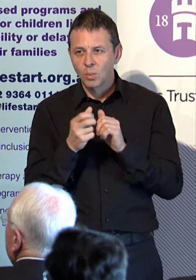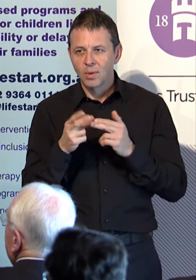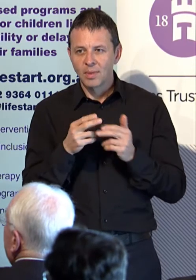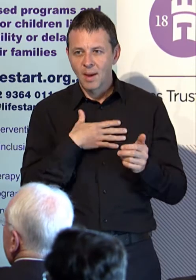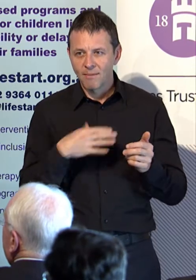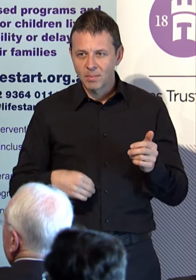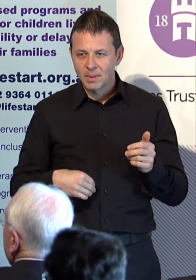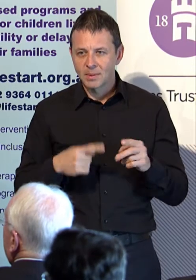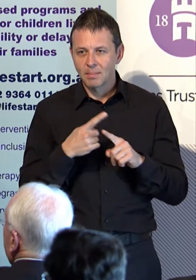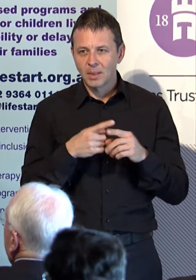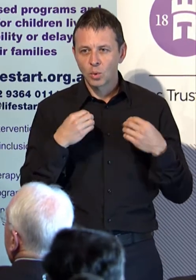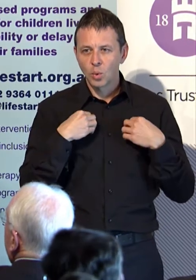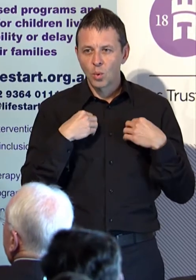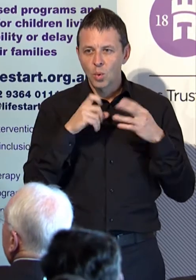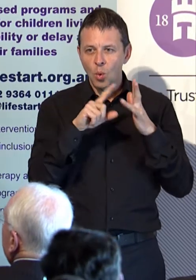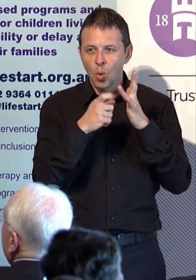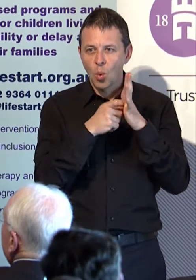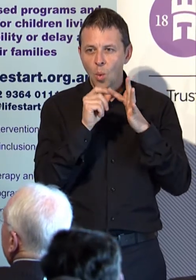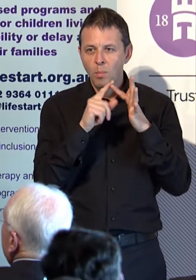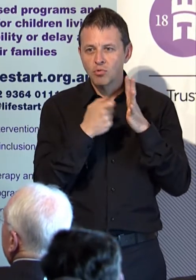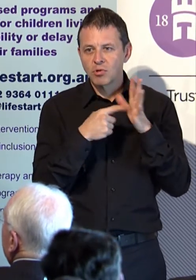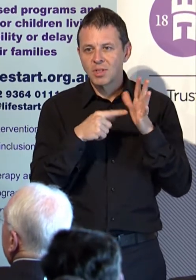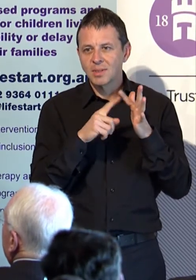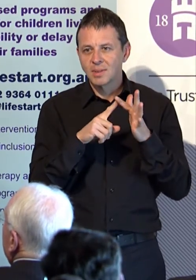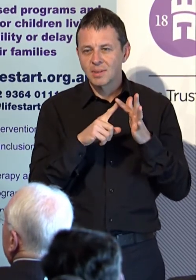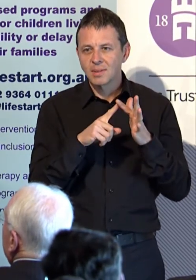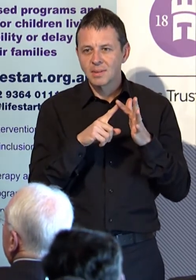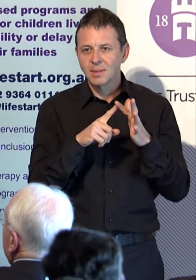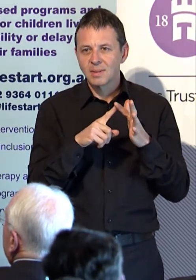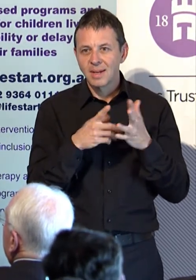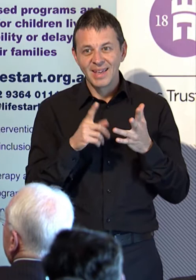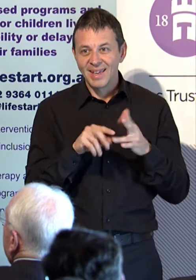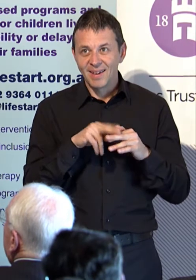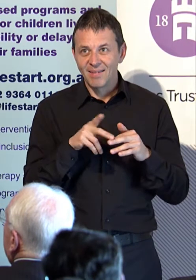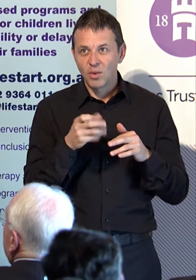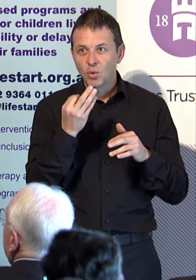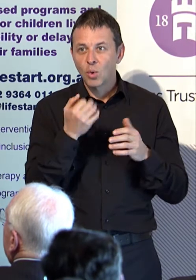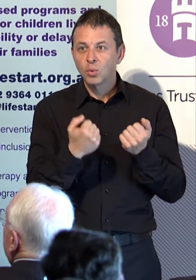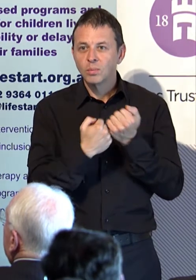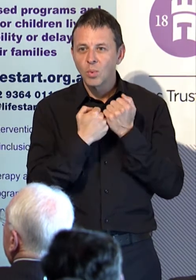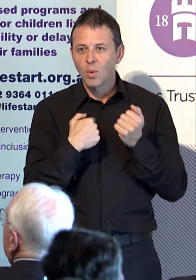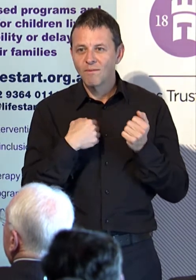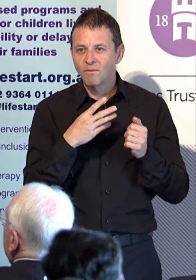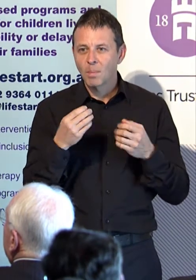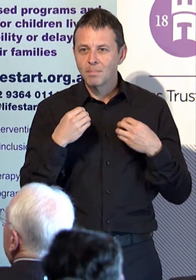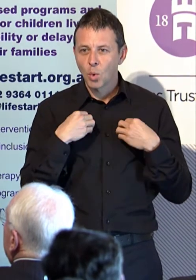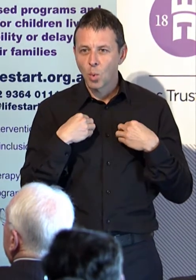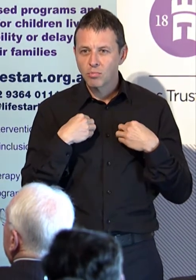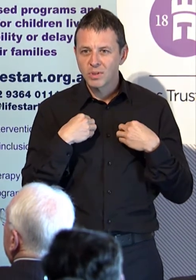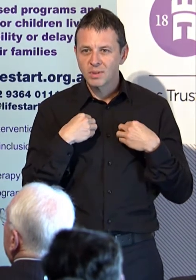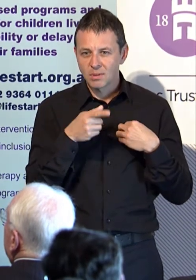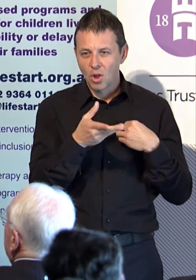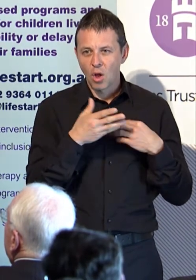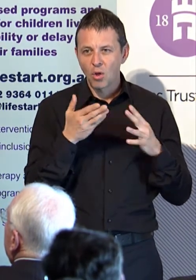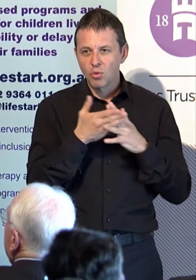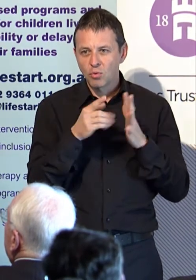corporate sector. We couldn't have done this project. We wouldn't be sitting in this room today without the support of the corporate sector through the Trust Company now with